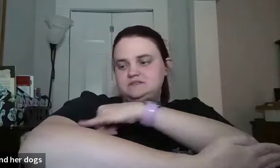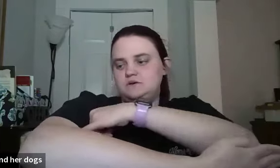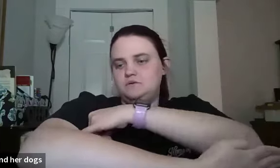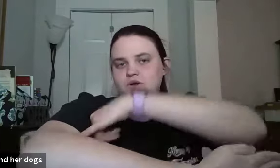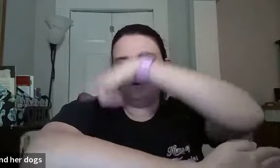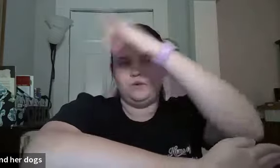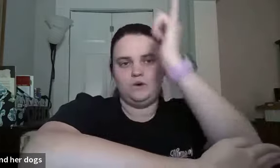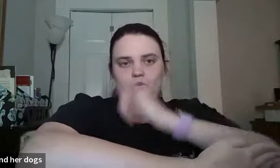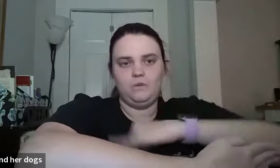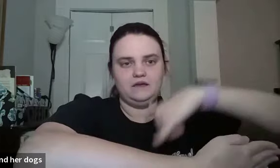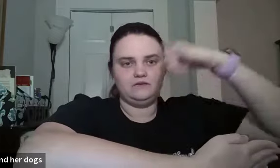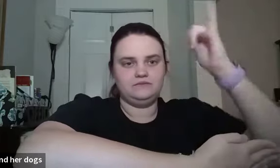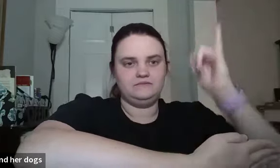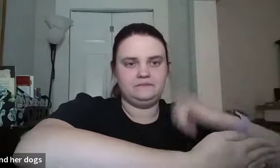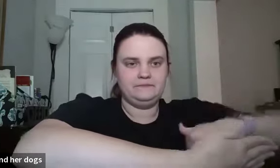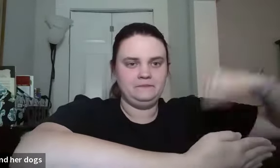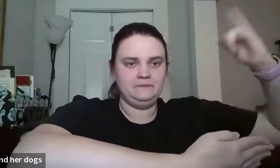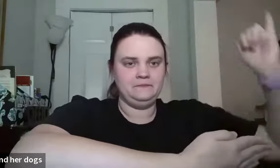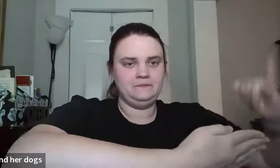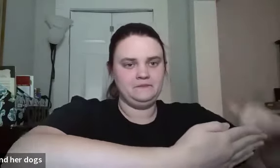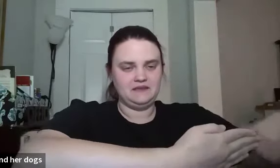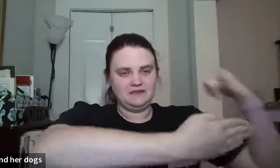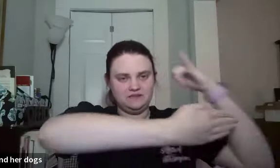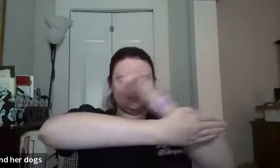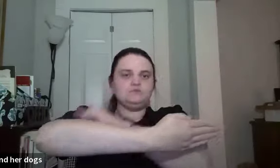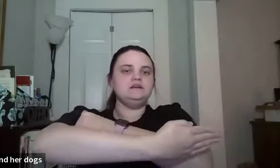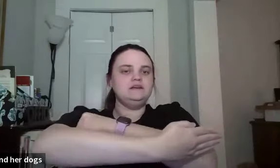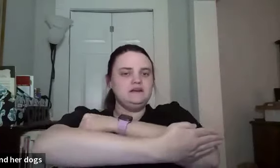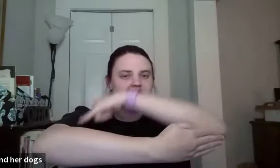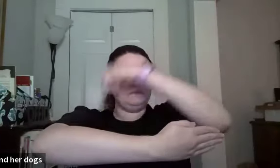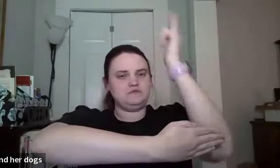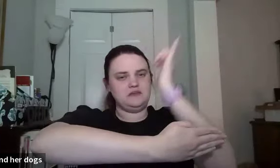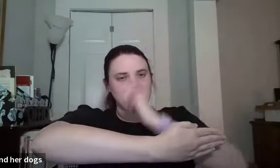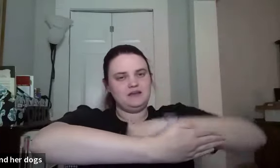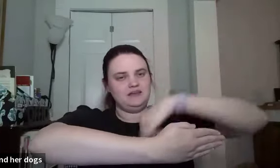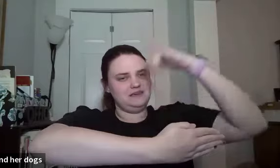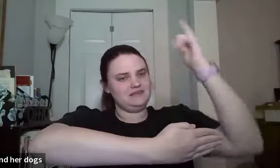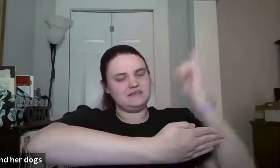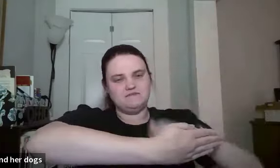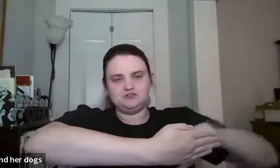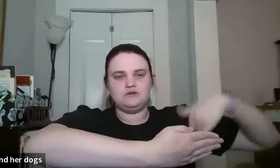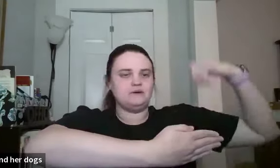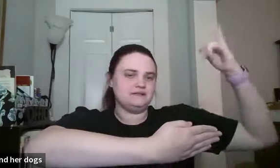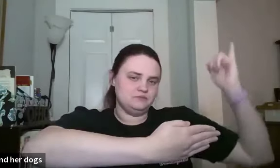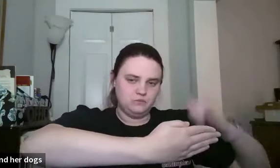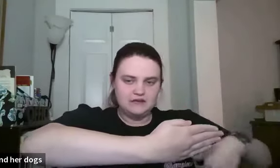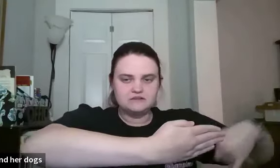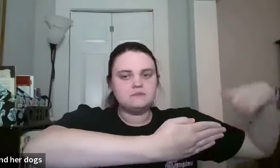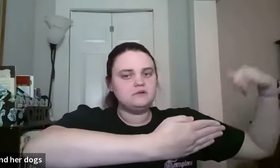So whale. Again, this one, if you think about it, again, it's that visual of when a whale is up